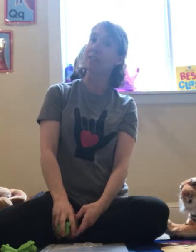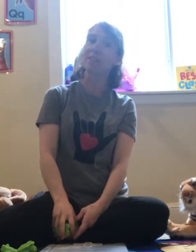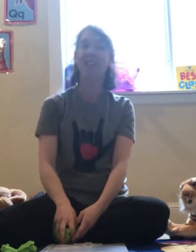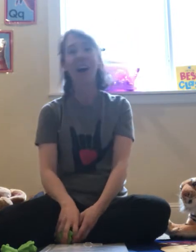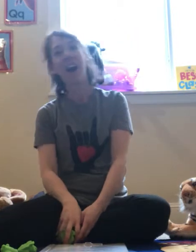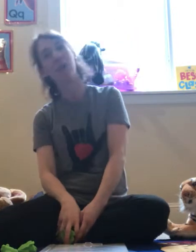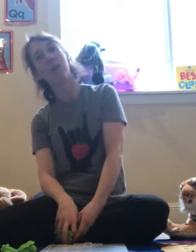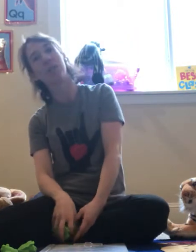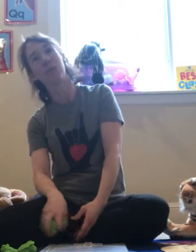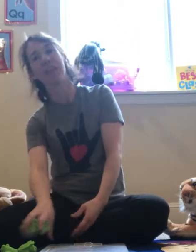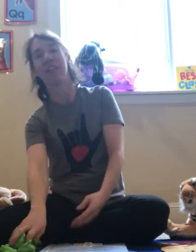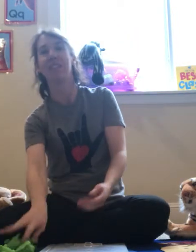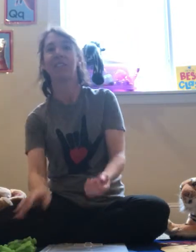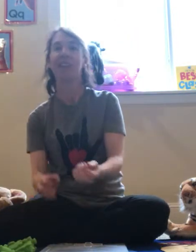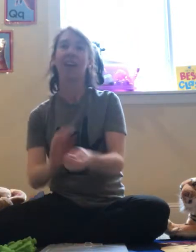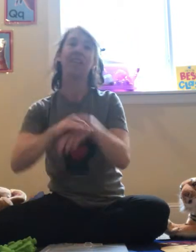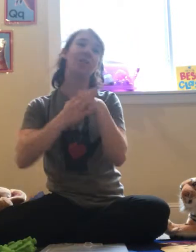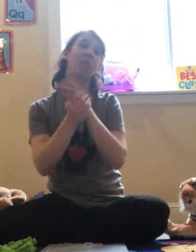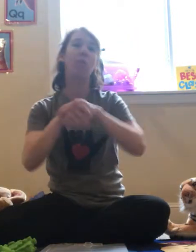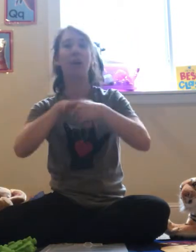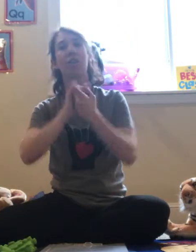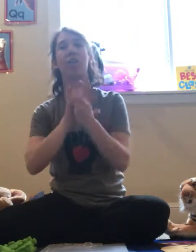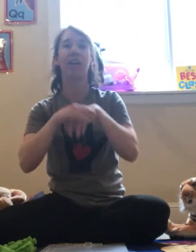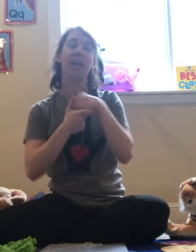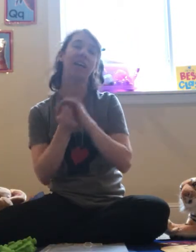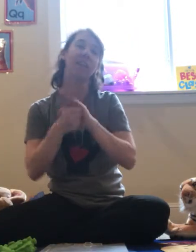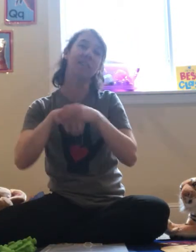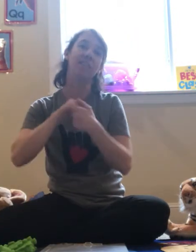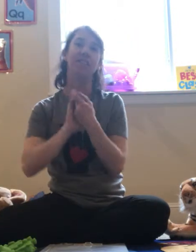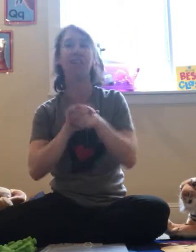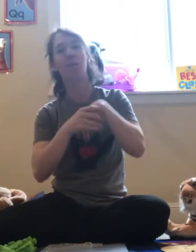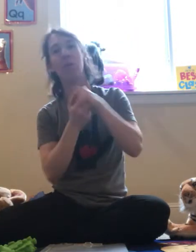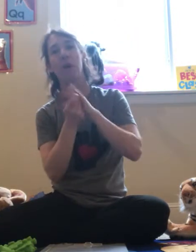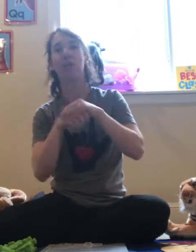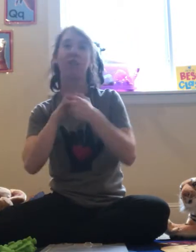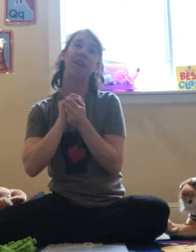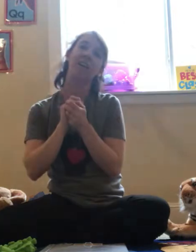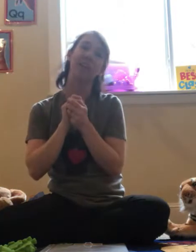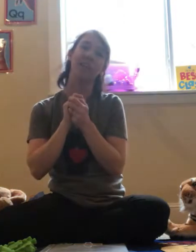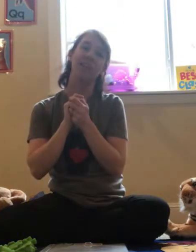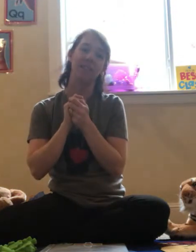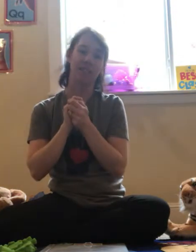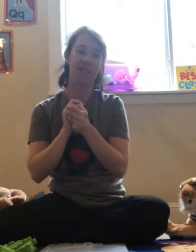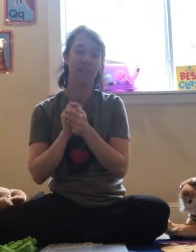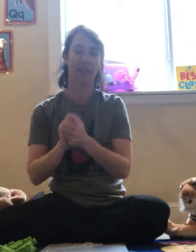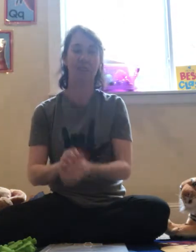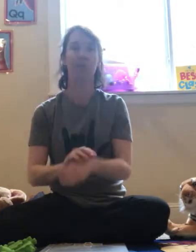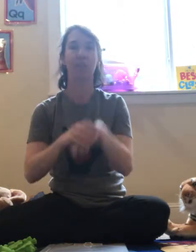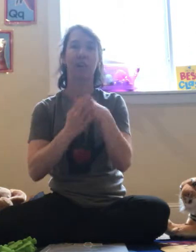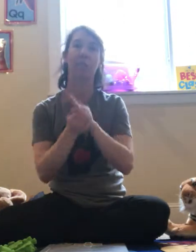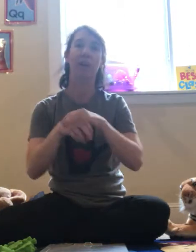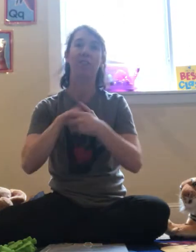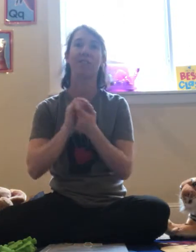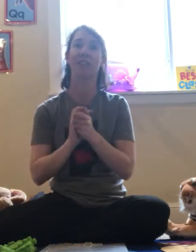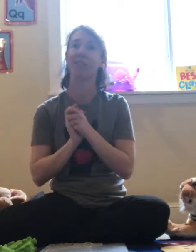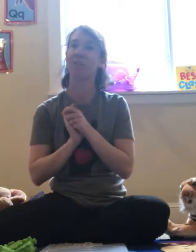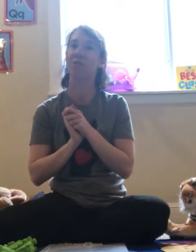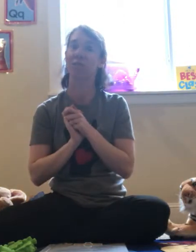hands, I wash my hands. And then we wash our hands, we wash our hands. And then we just kind of practice the signs throughout the